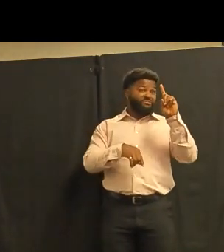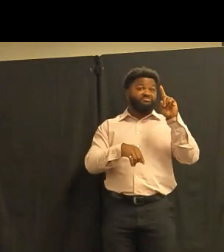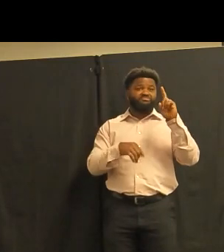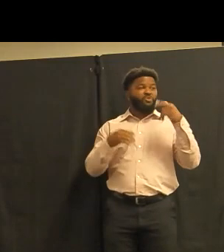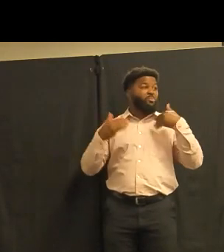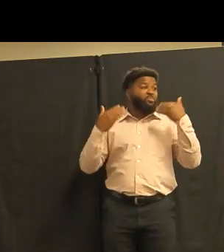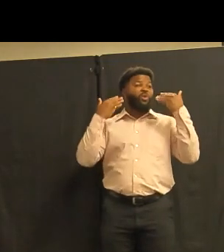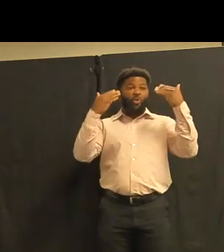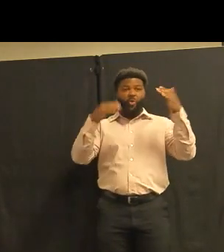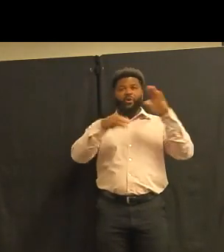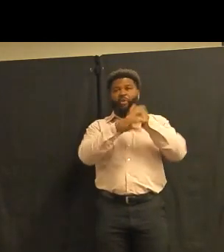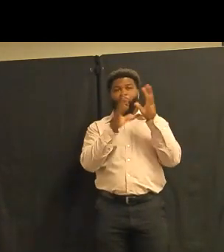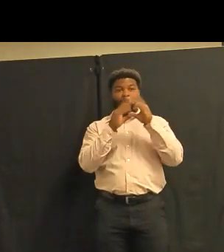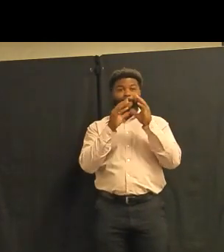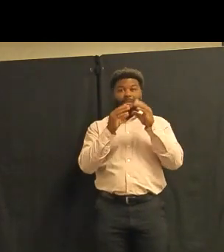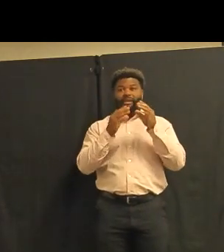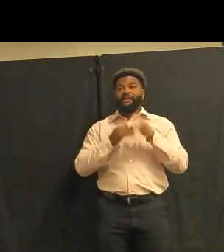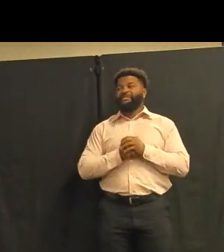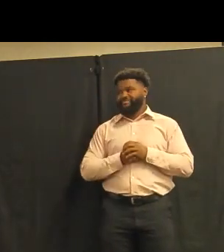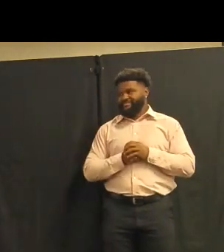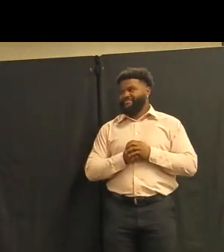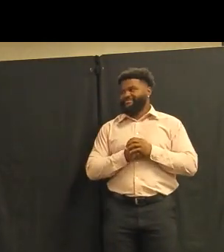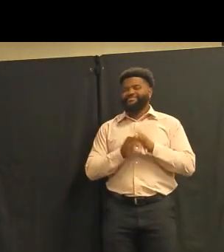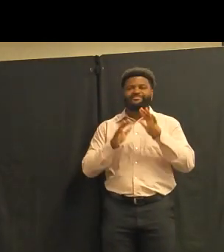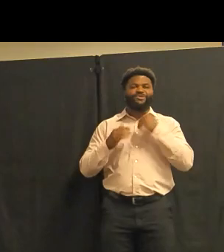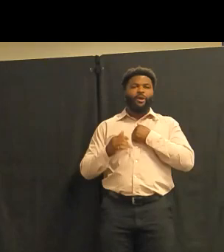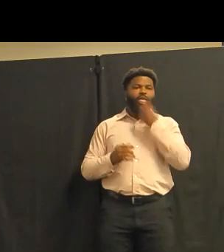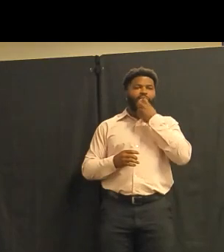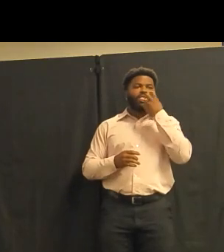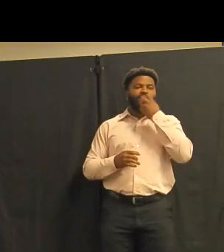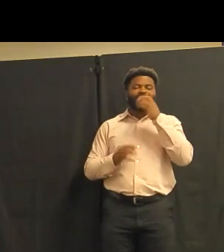I will go ahead and call the meeting to order.